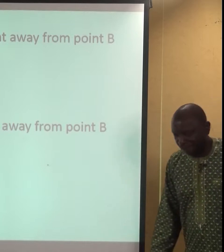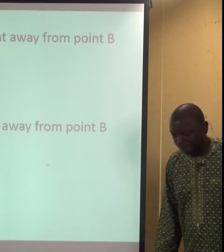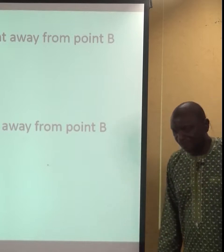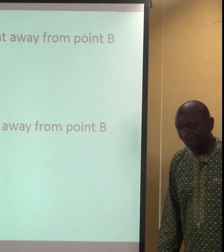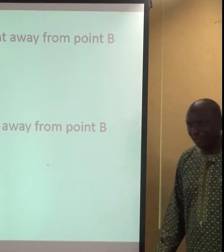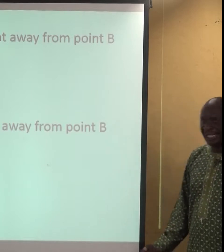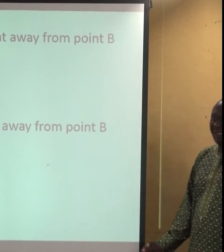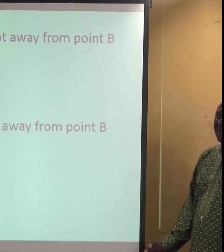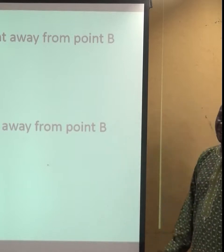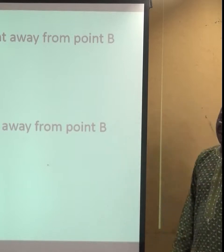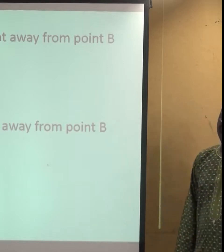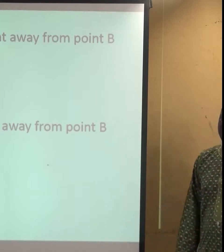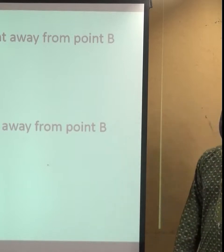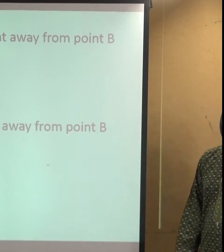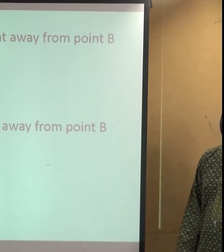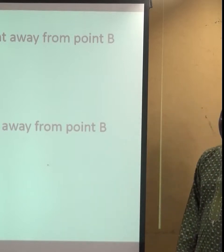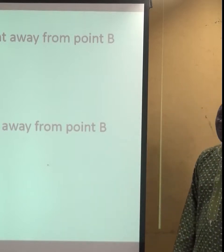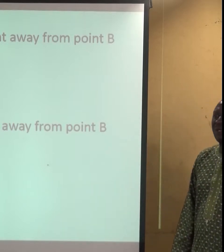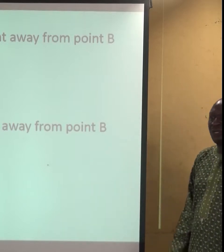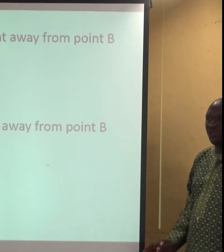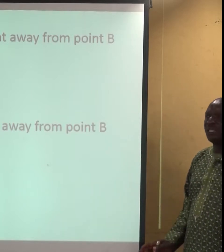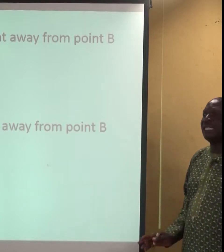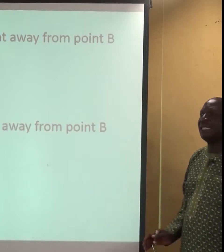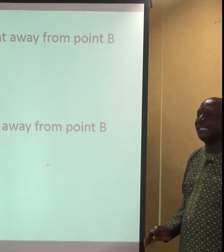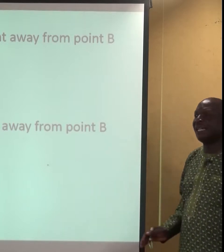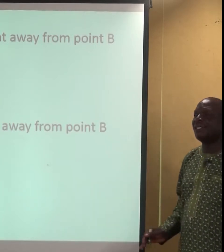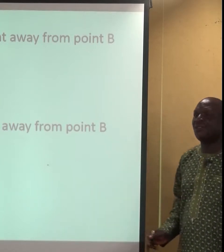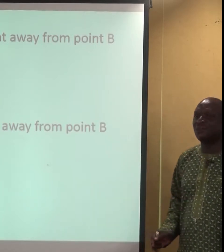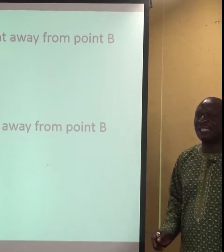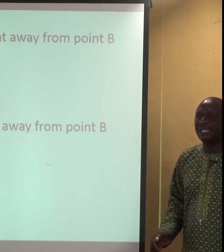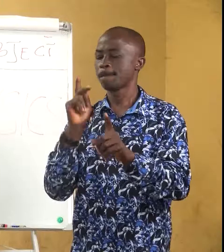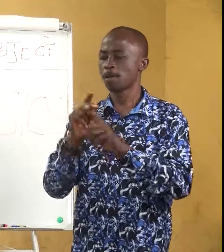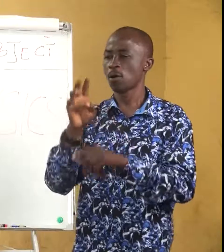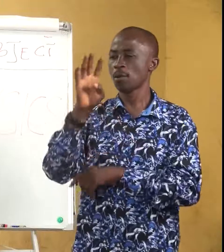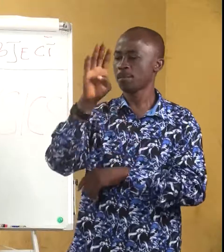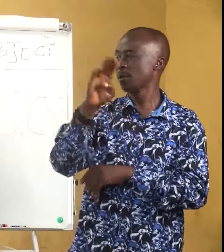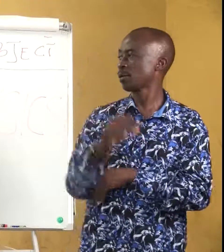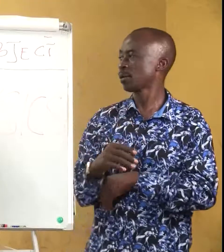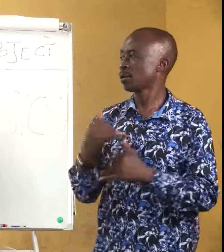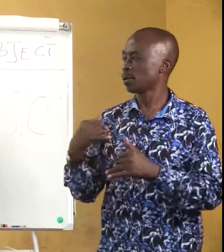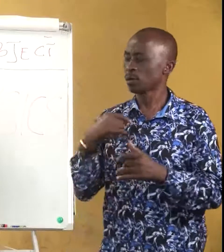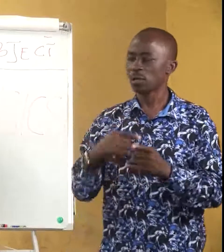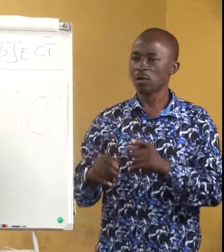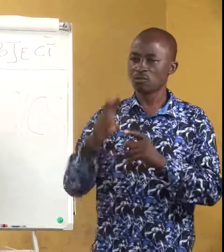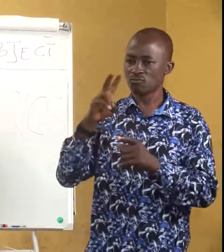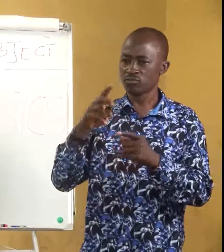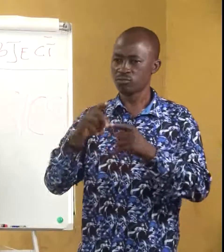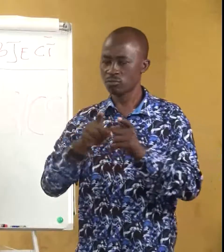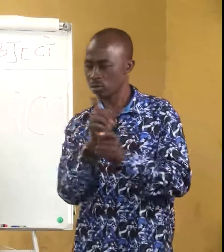Coulomb to the left away from point B. Now we have two directions here. One is to the left, one to